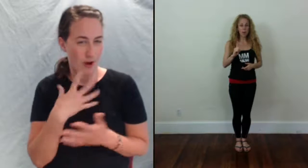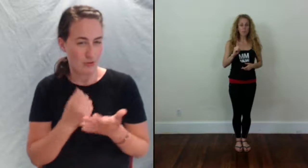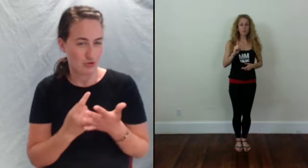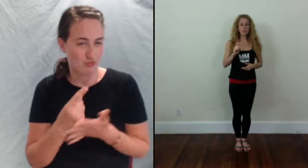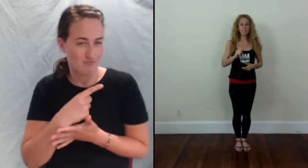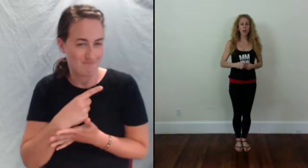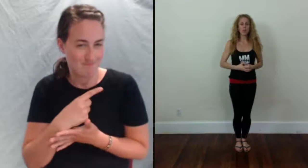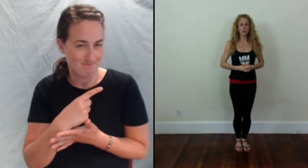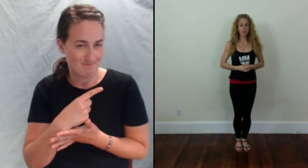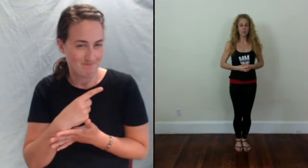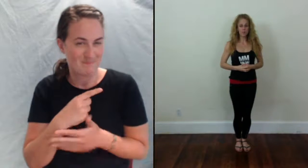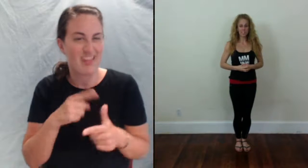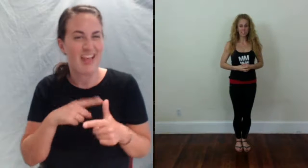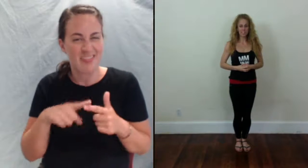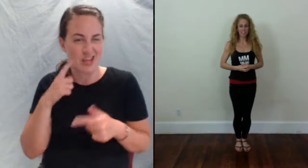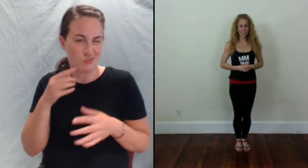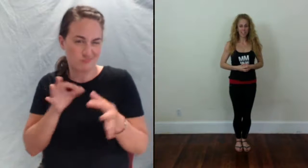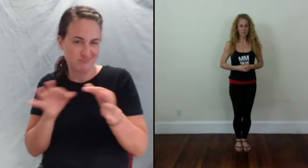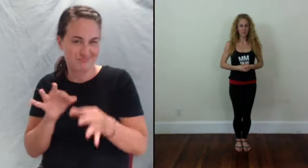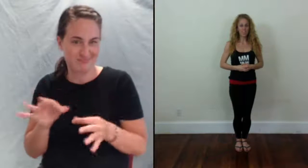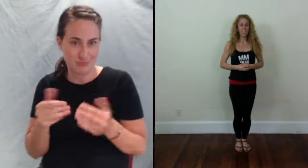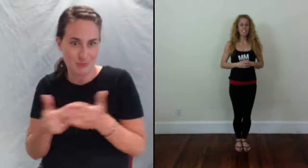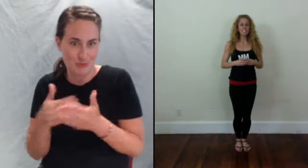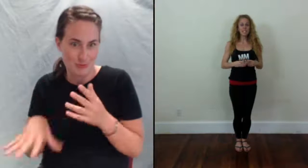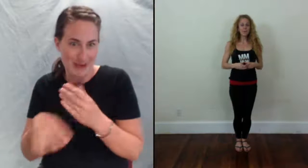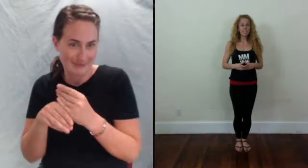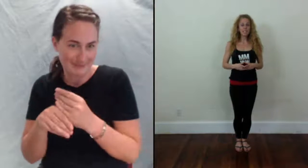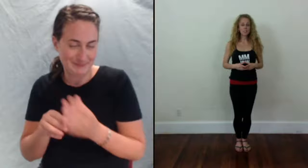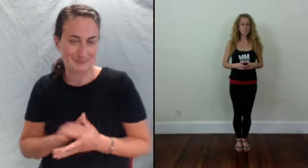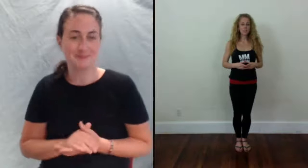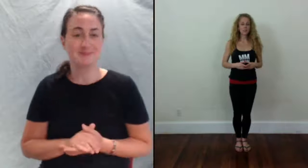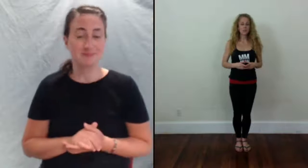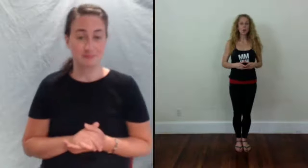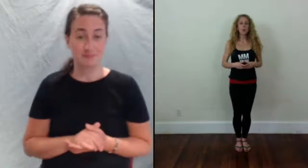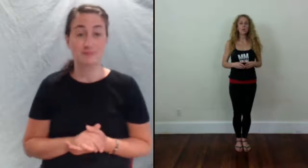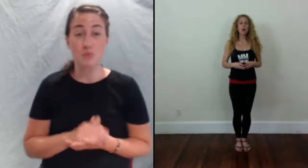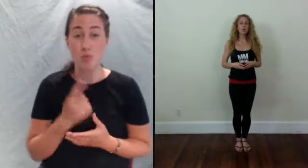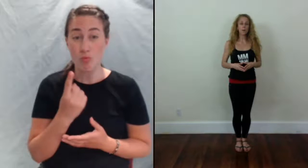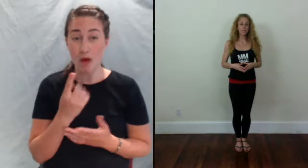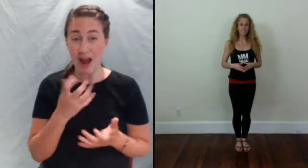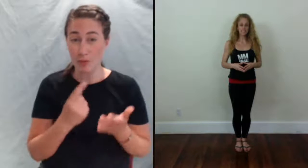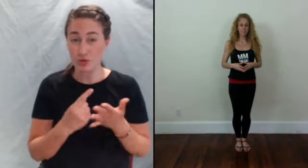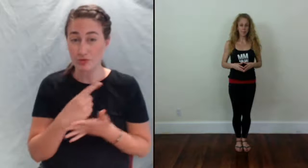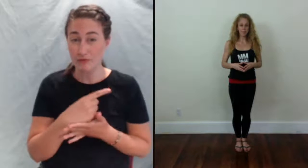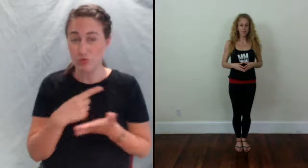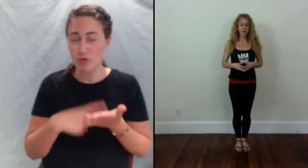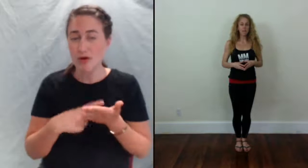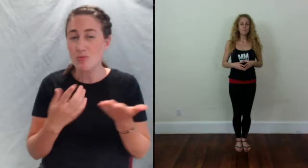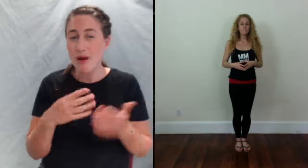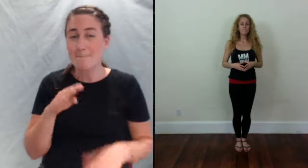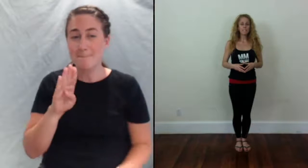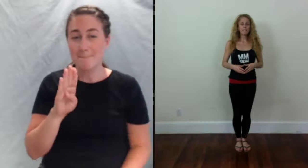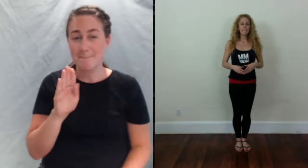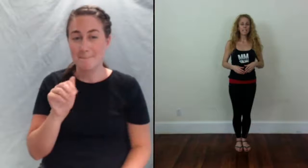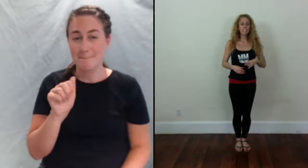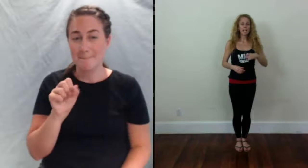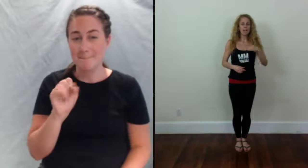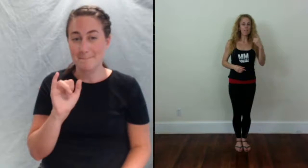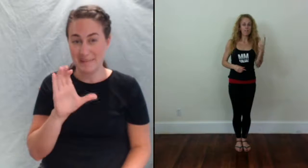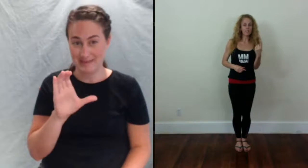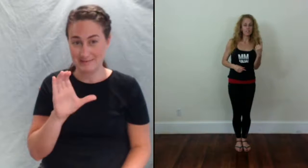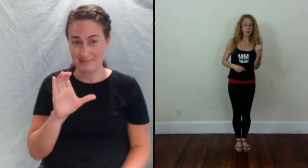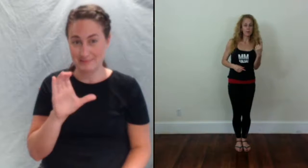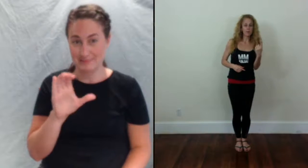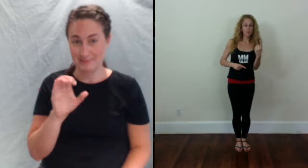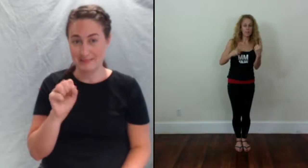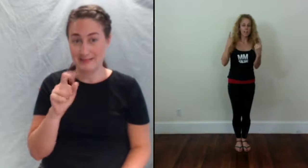step before we talk about the new things for today. The step I'd like to review, we call our basic step. And basically, it's